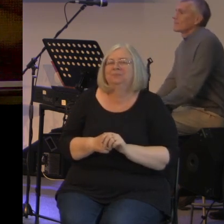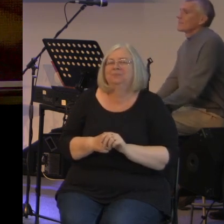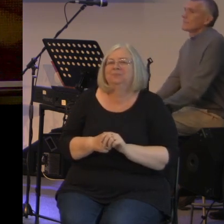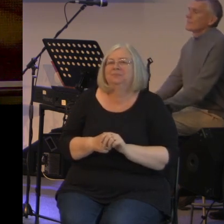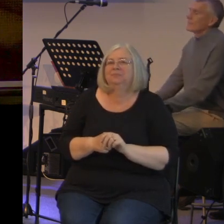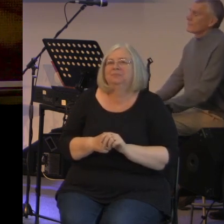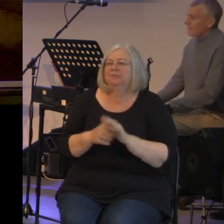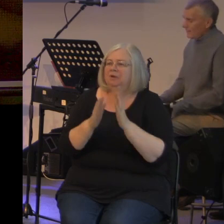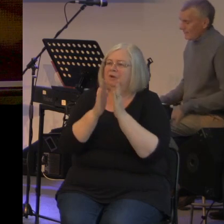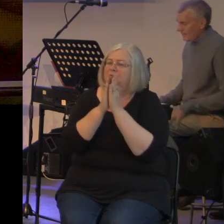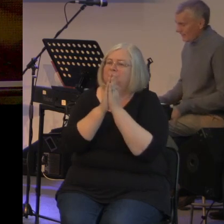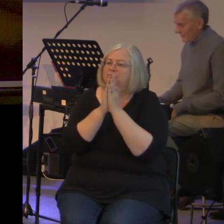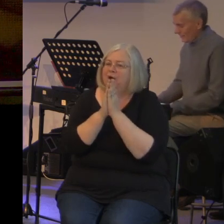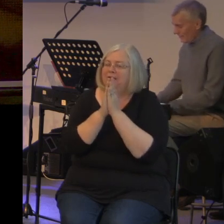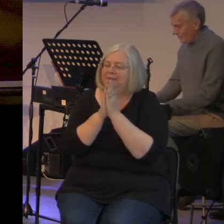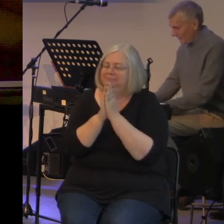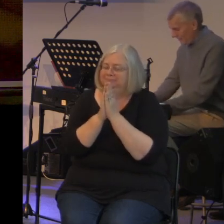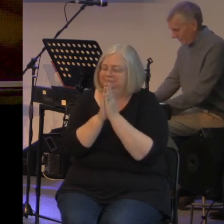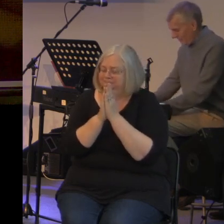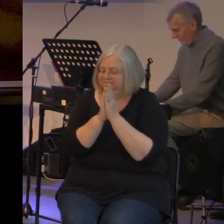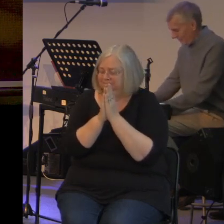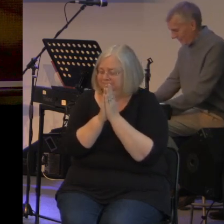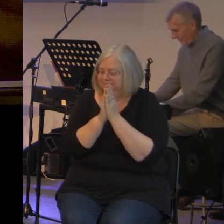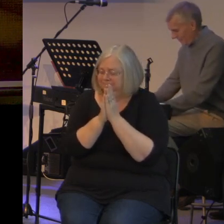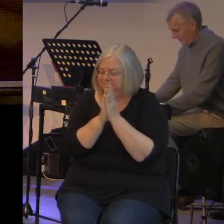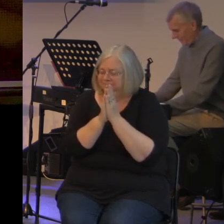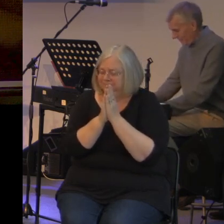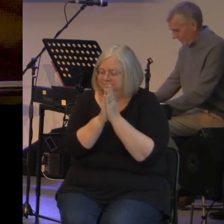Let's pray together.